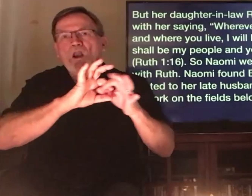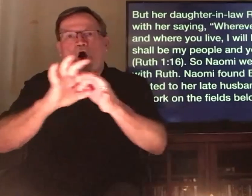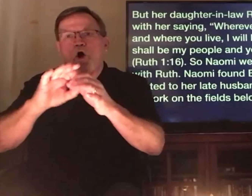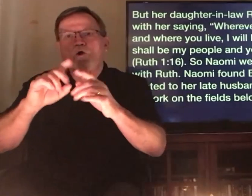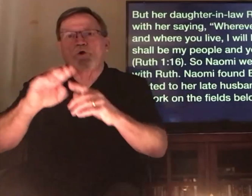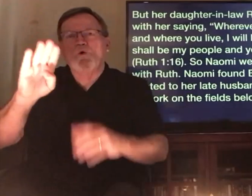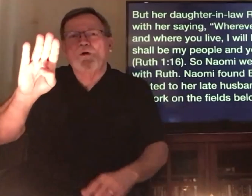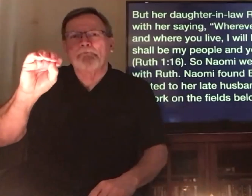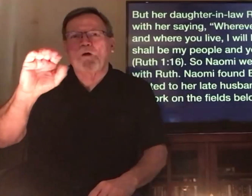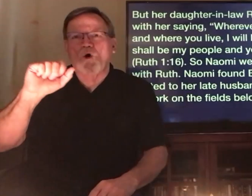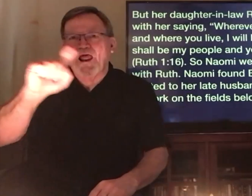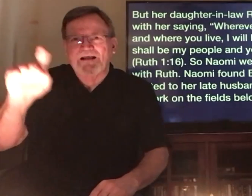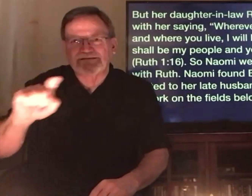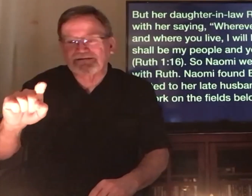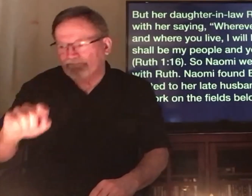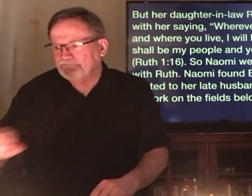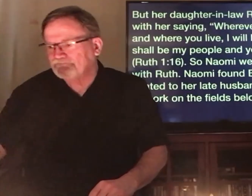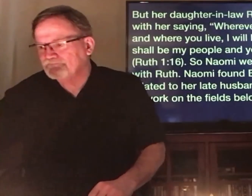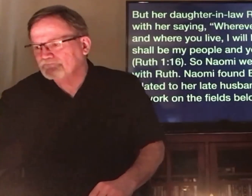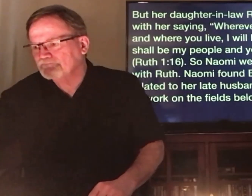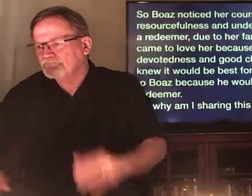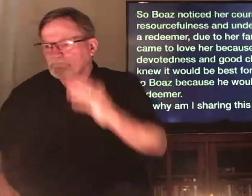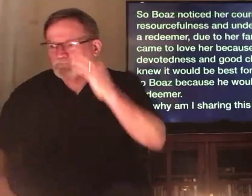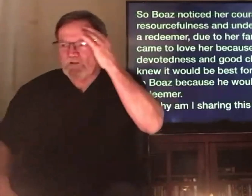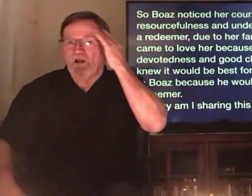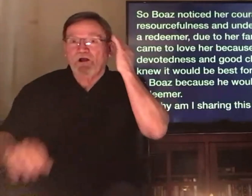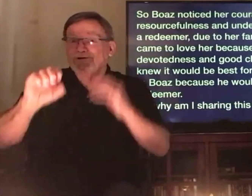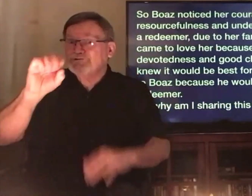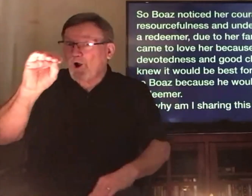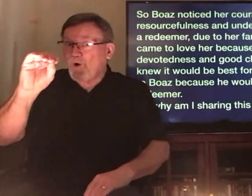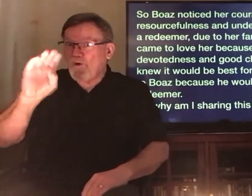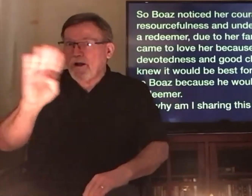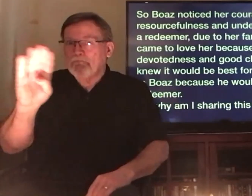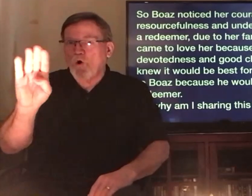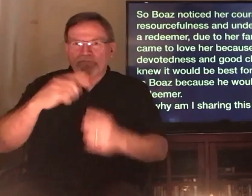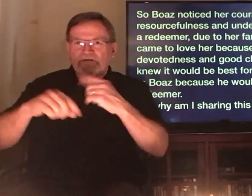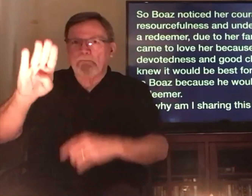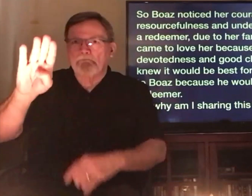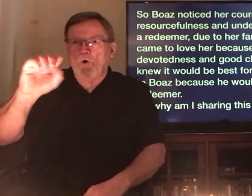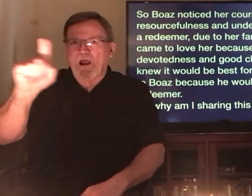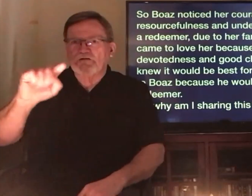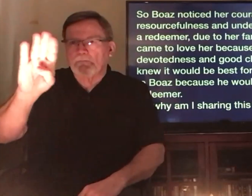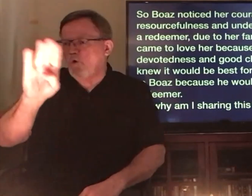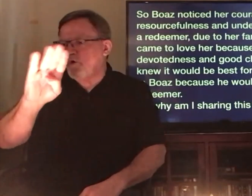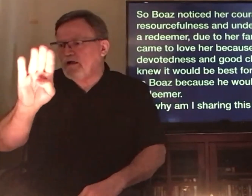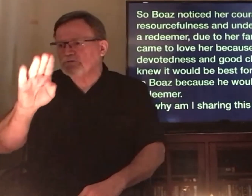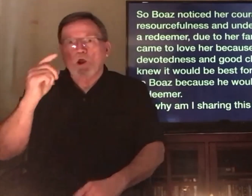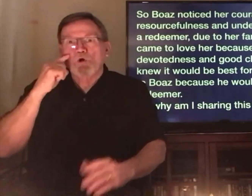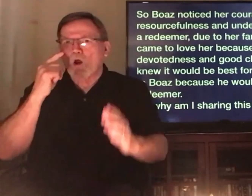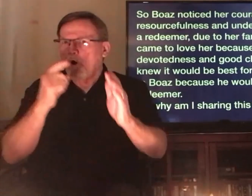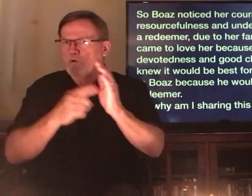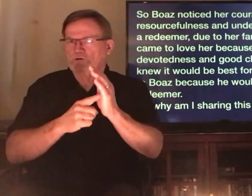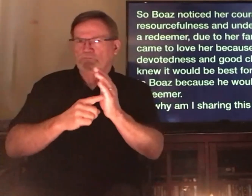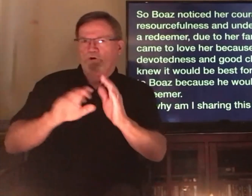other countries. There in Moab, husband and two sons died, and she